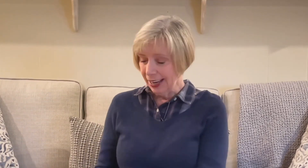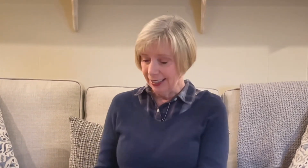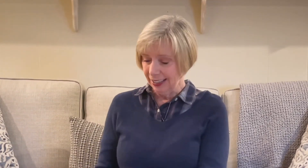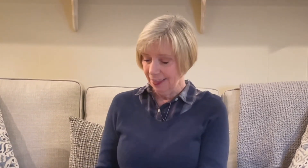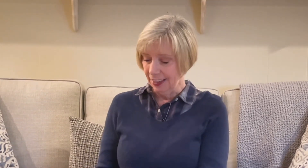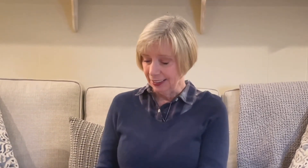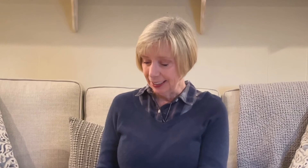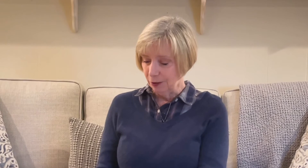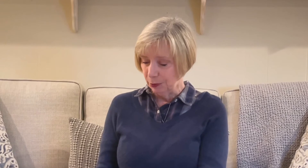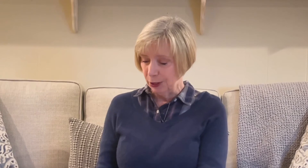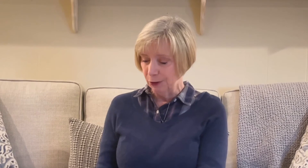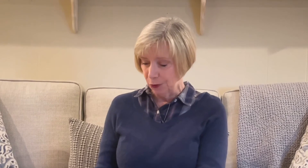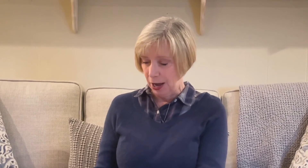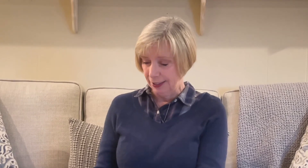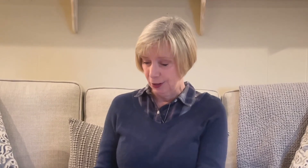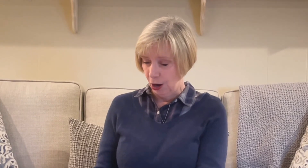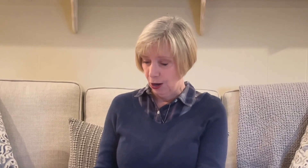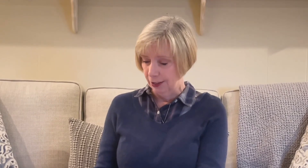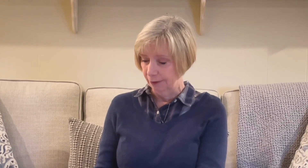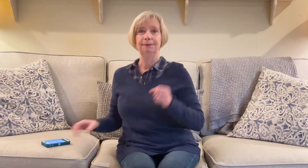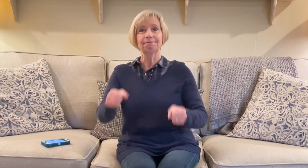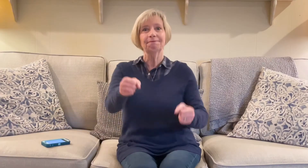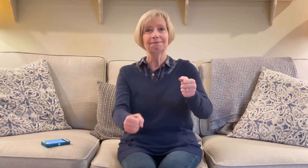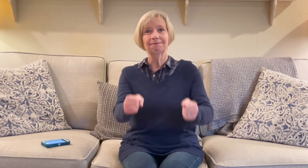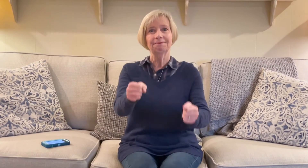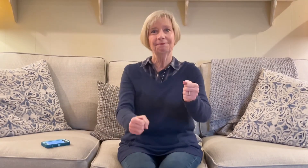is the little blue truck song.